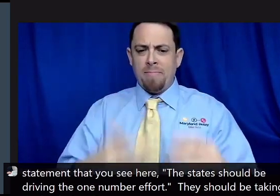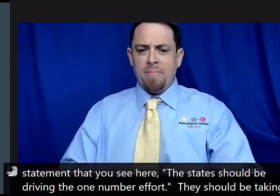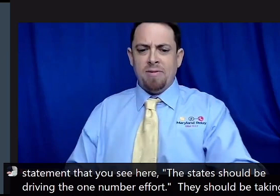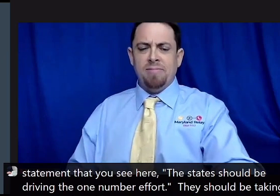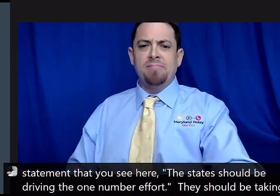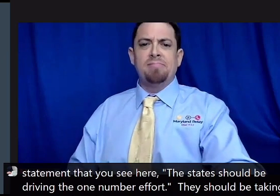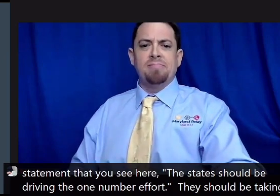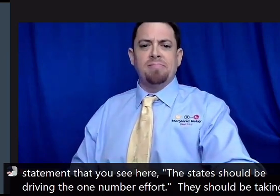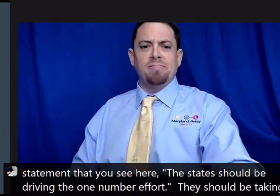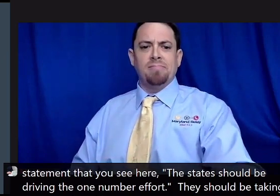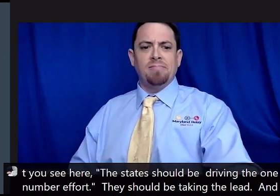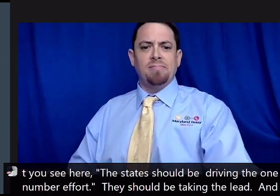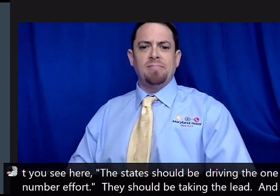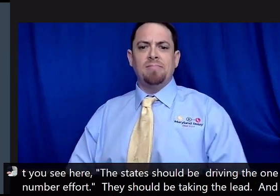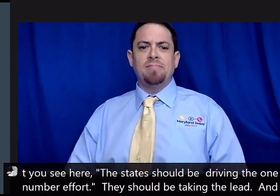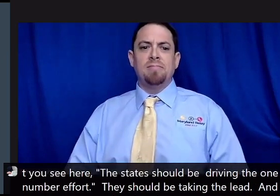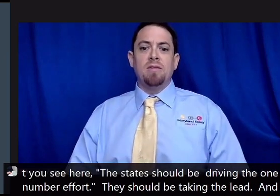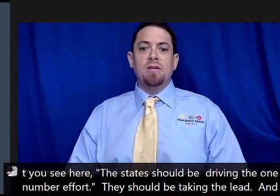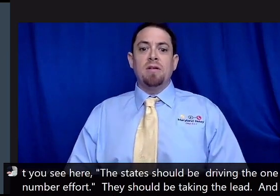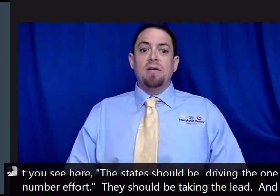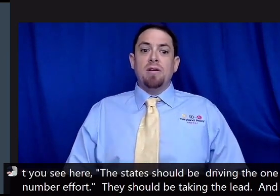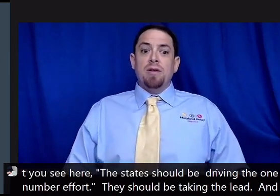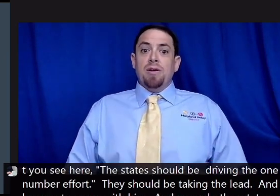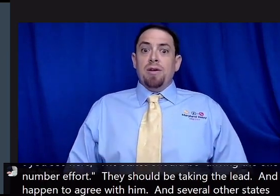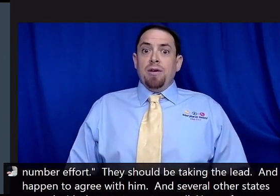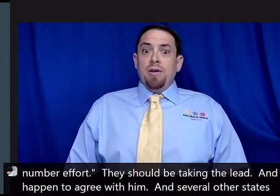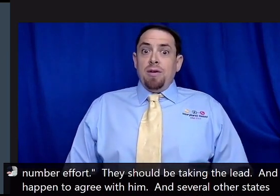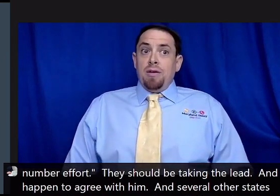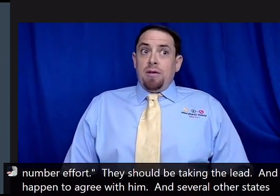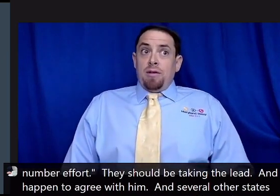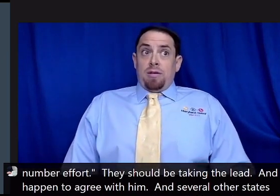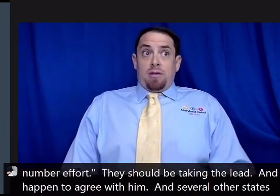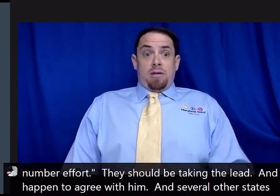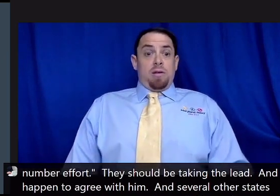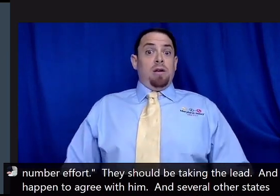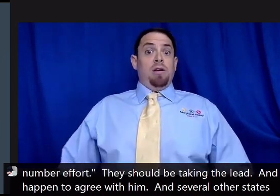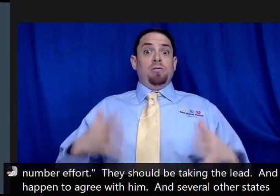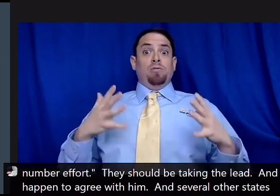Now, of course, our goal is to solve the problem.